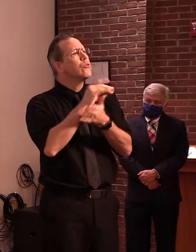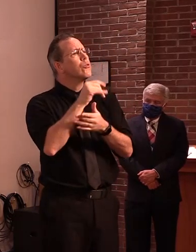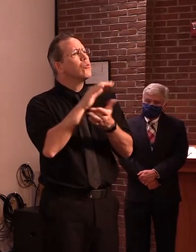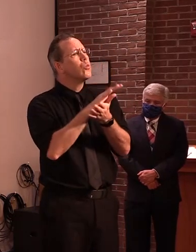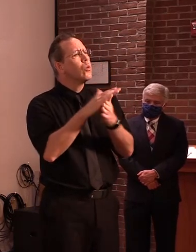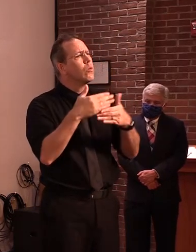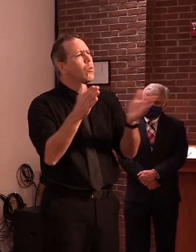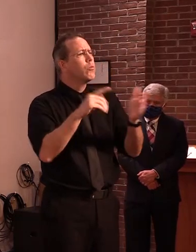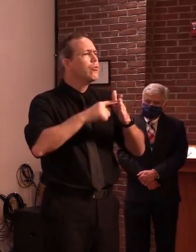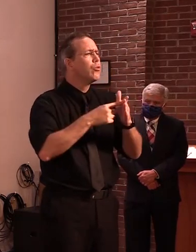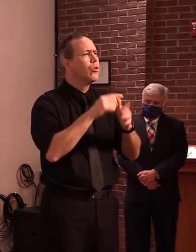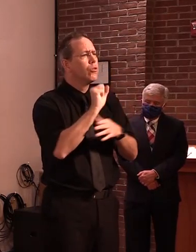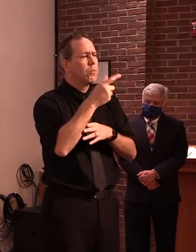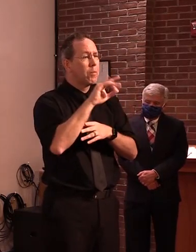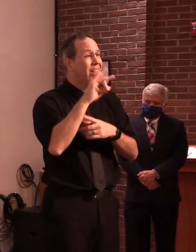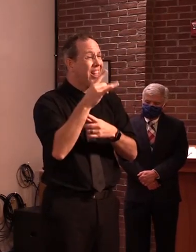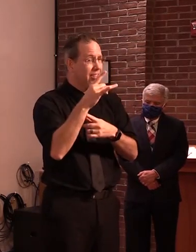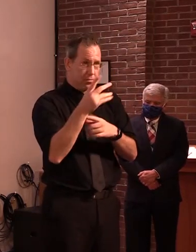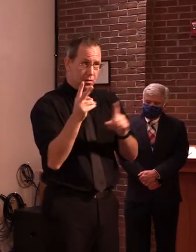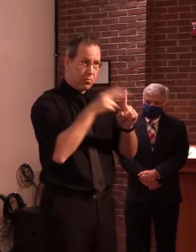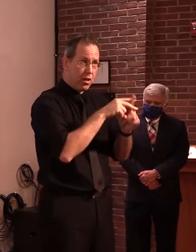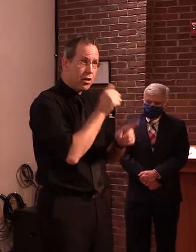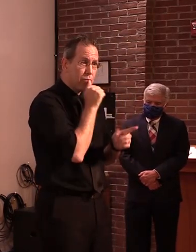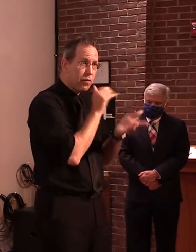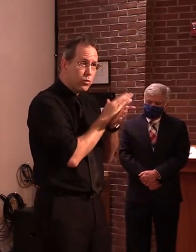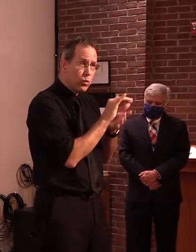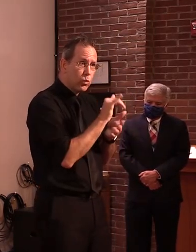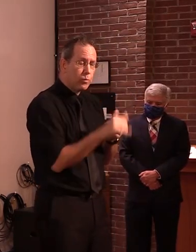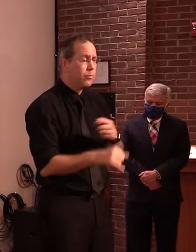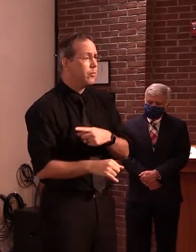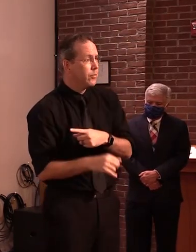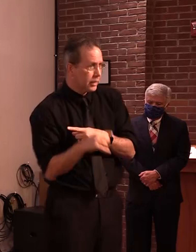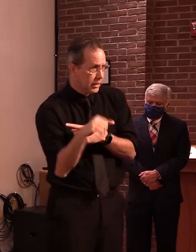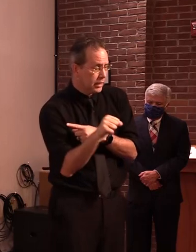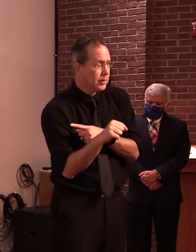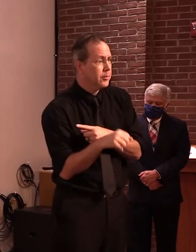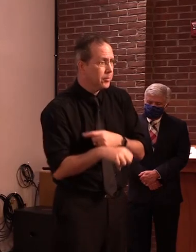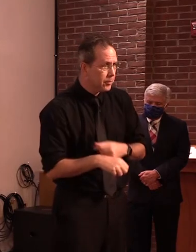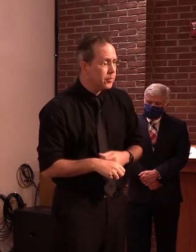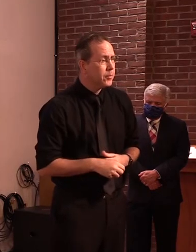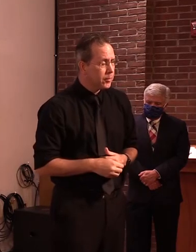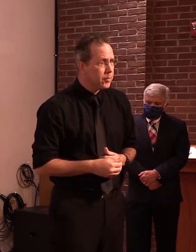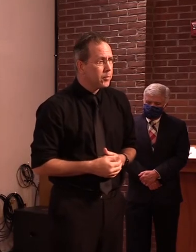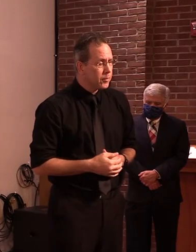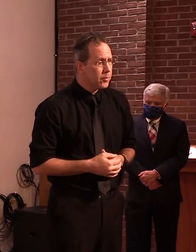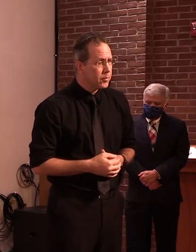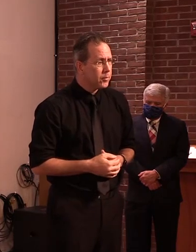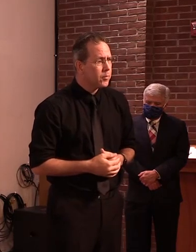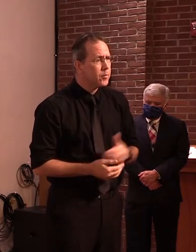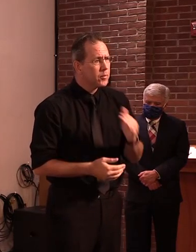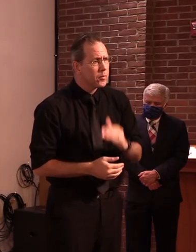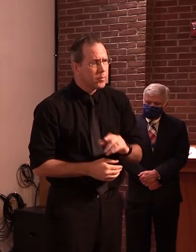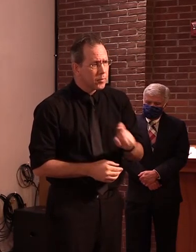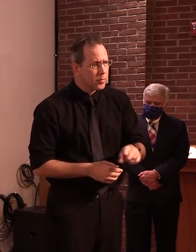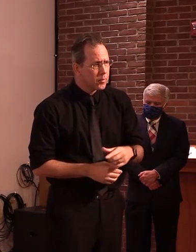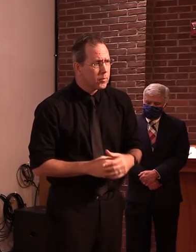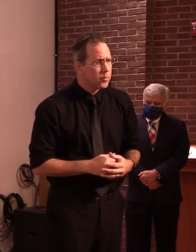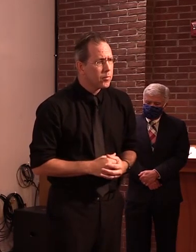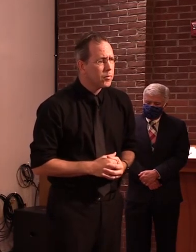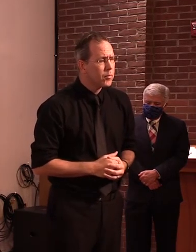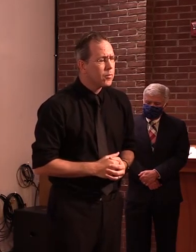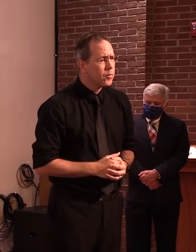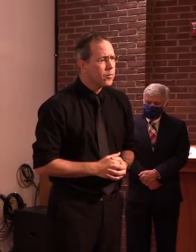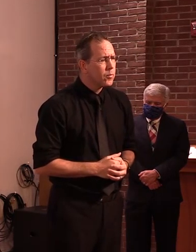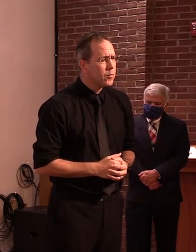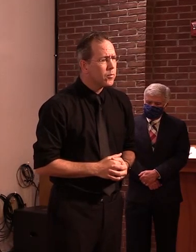yes. Okay. And then, as you know, there's a lot of concern among teachers and superintendents.